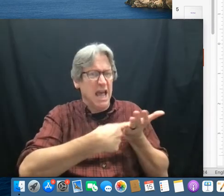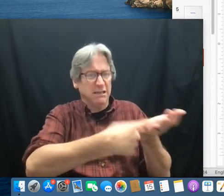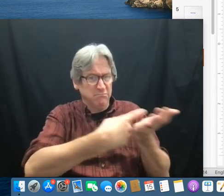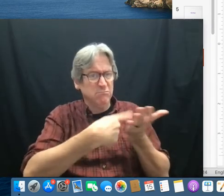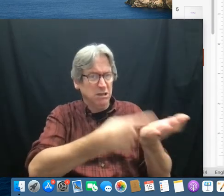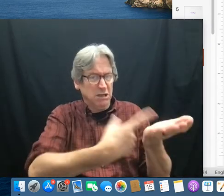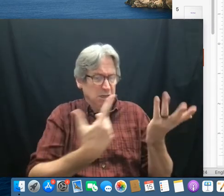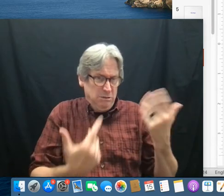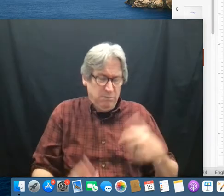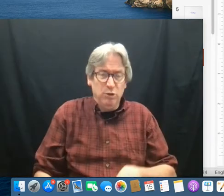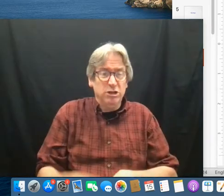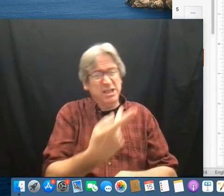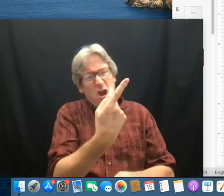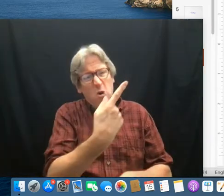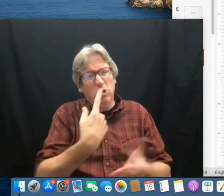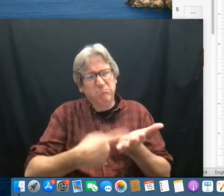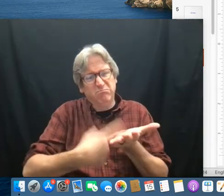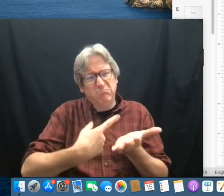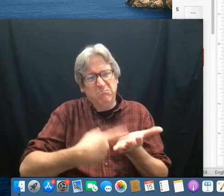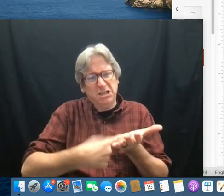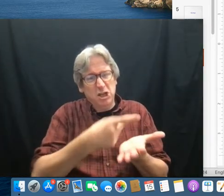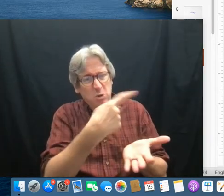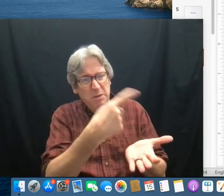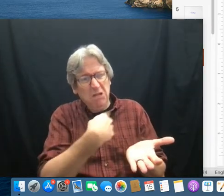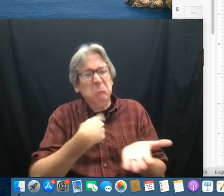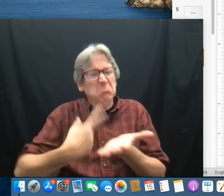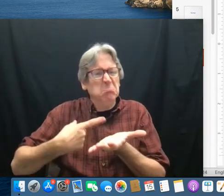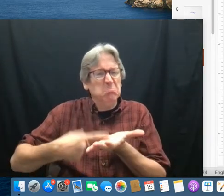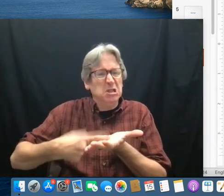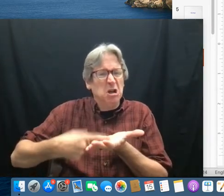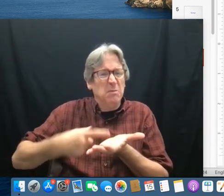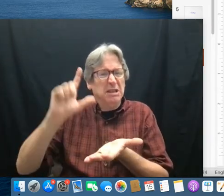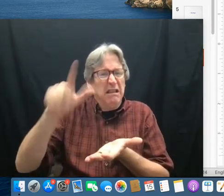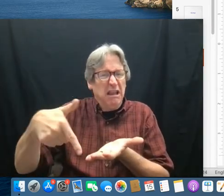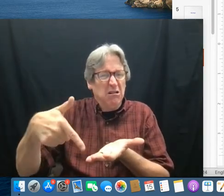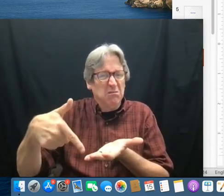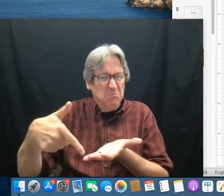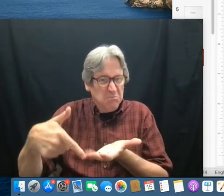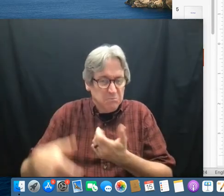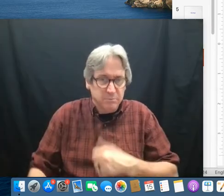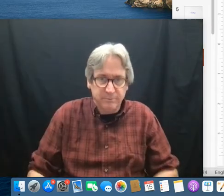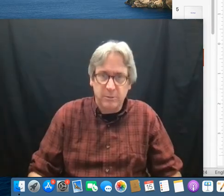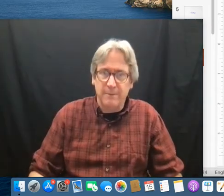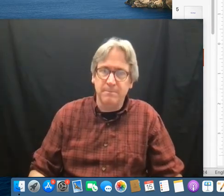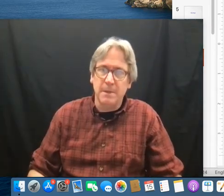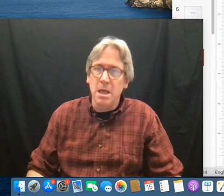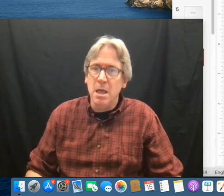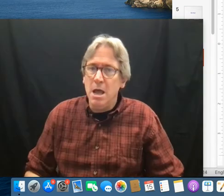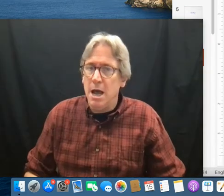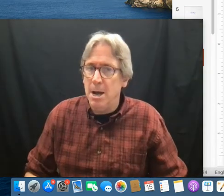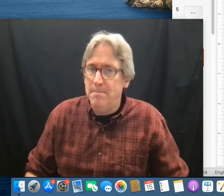discuss that. But you could just say, oh, we'll discuss, you and me, let's talk about that later. Okay.